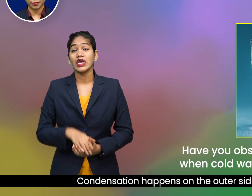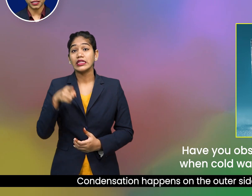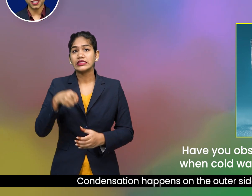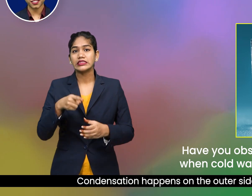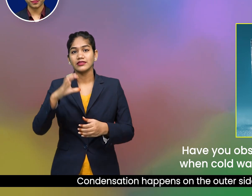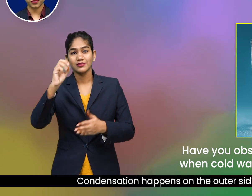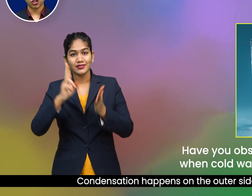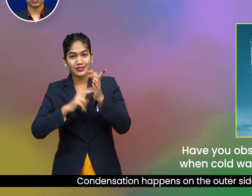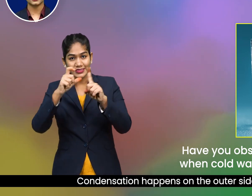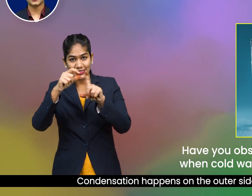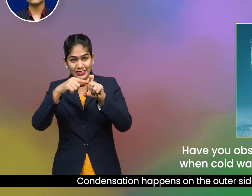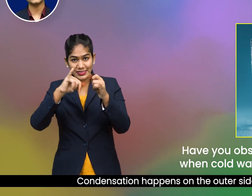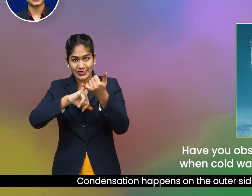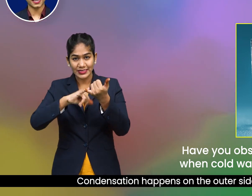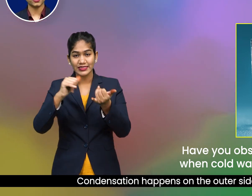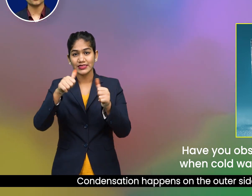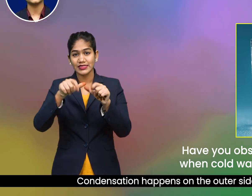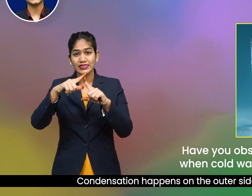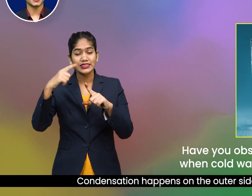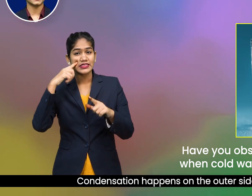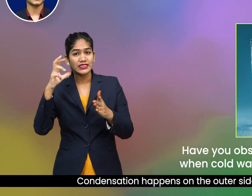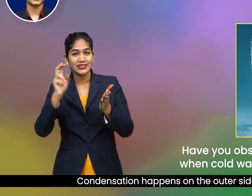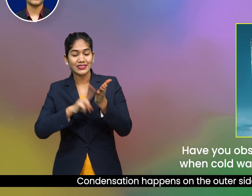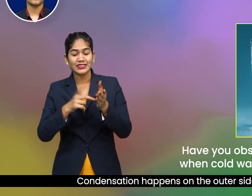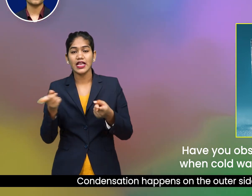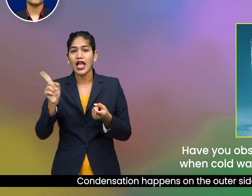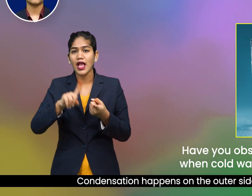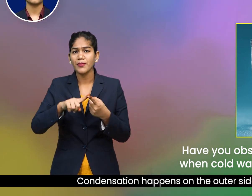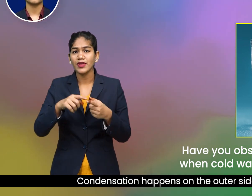Condensation happens on the outer side of the glass.